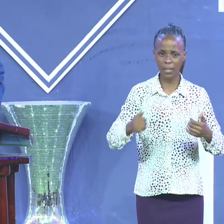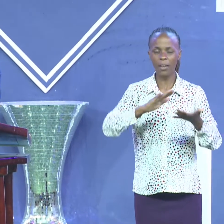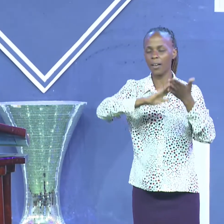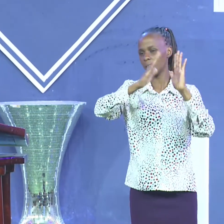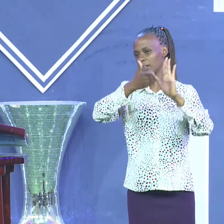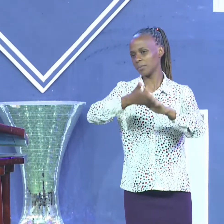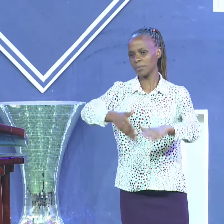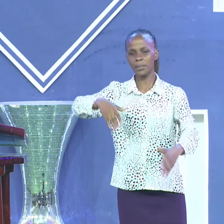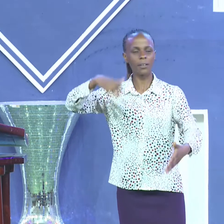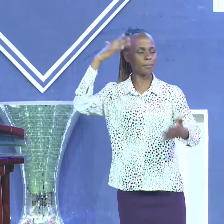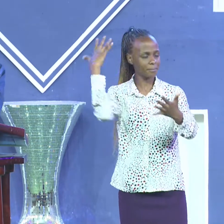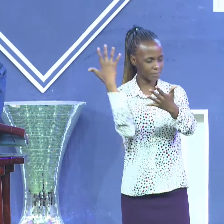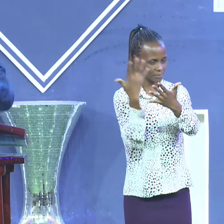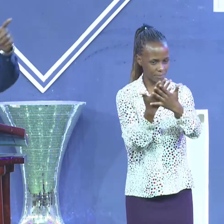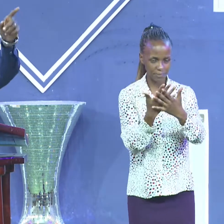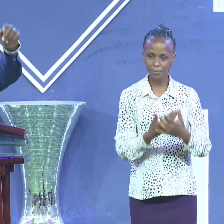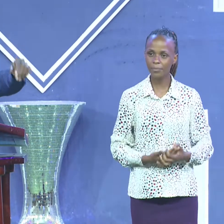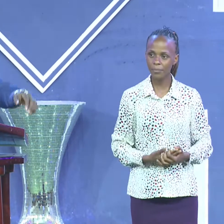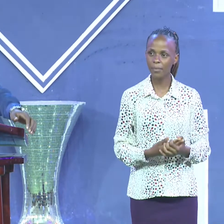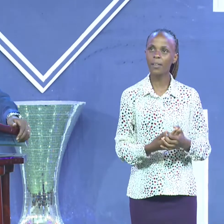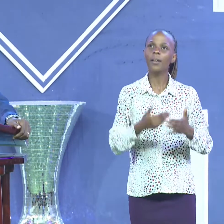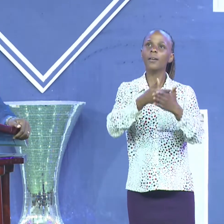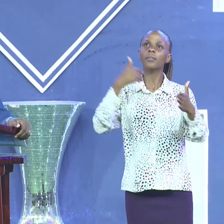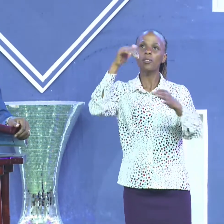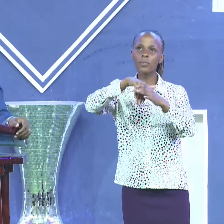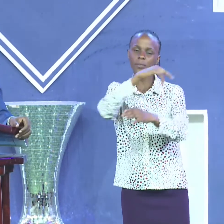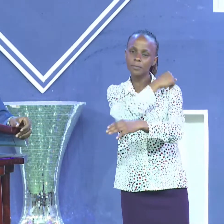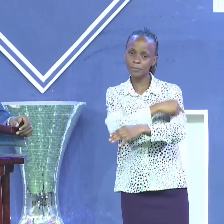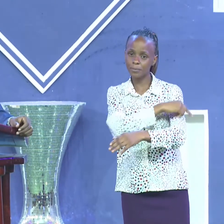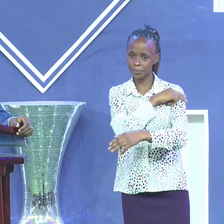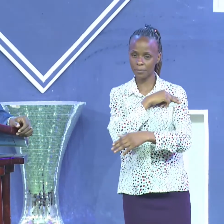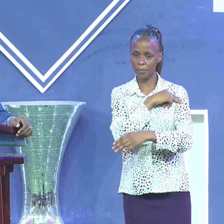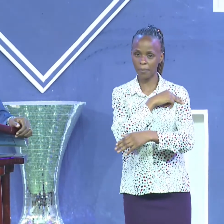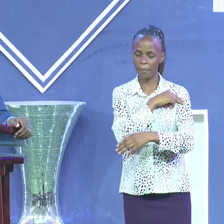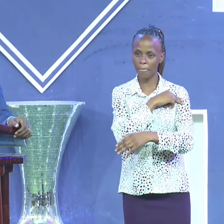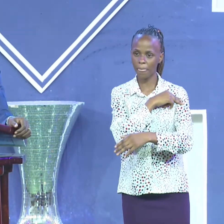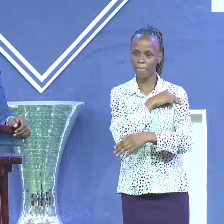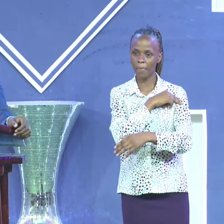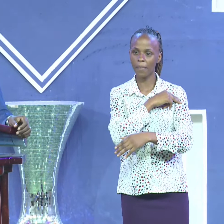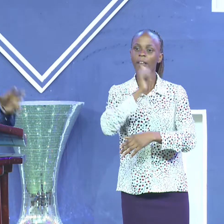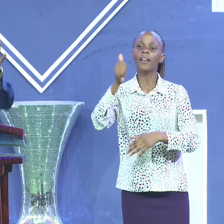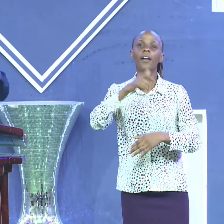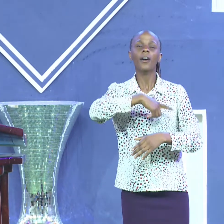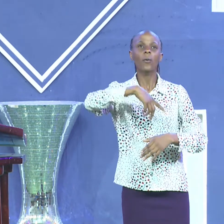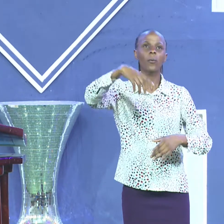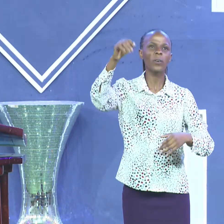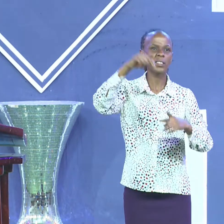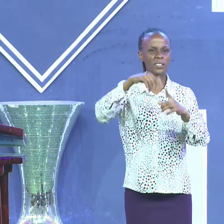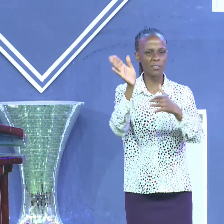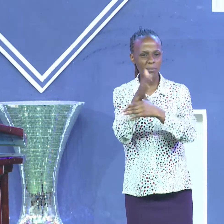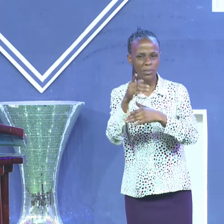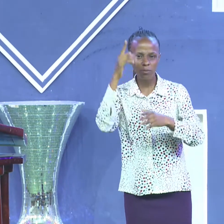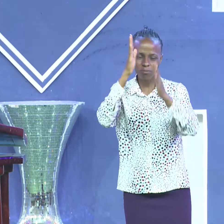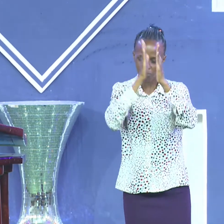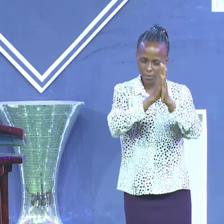healed. It has become a prison. We were in Mulago sometime. netugenda mu buweereza bw'okusabira ku balwadde. We